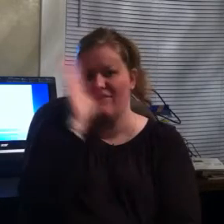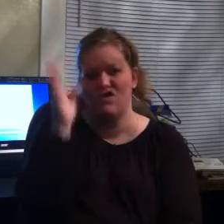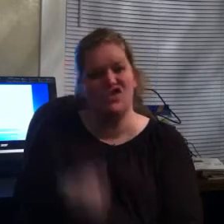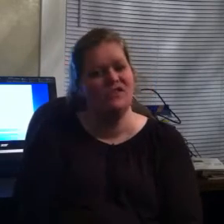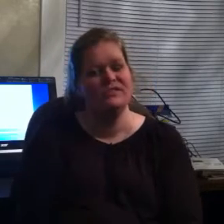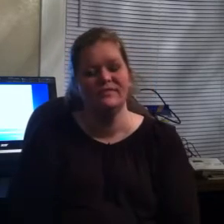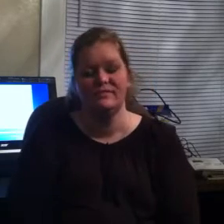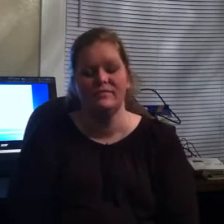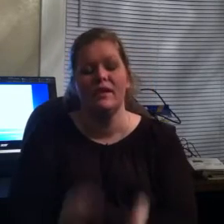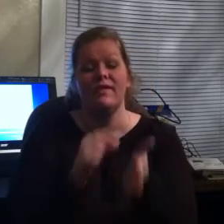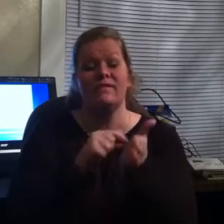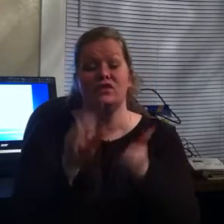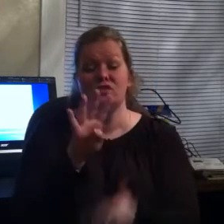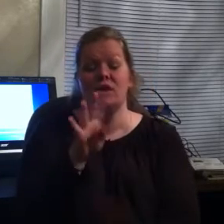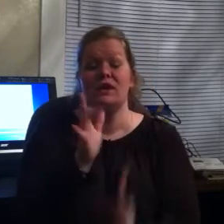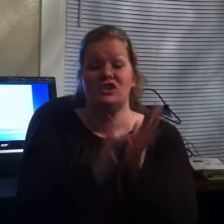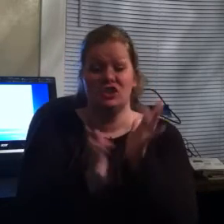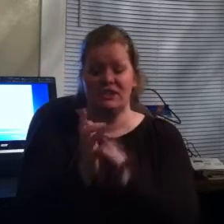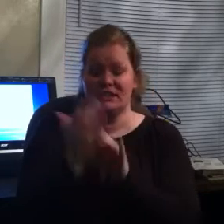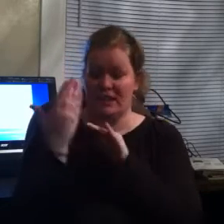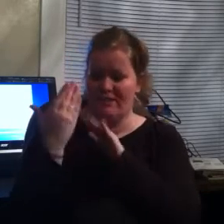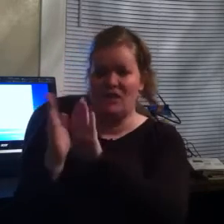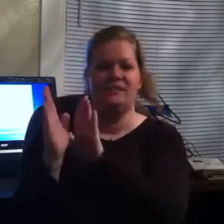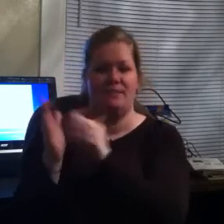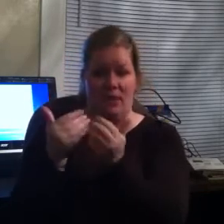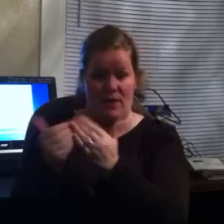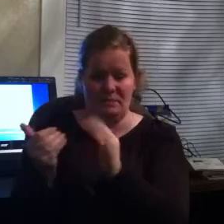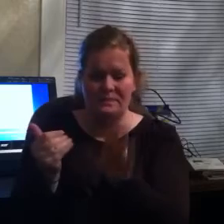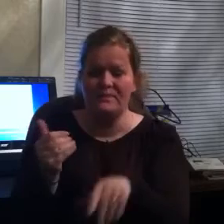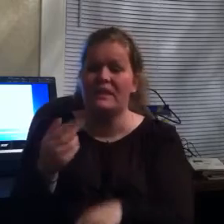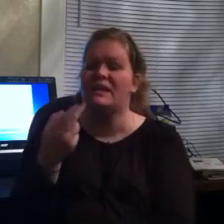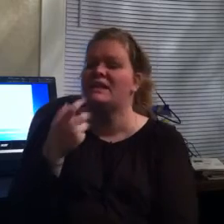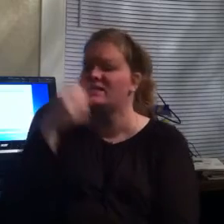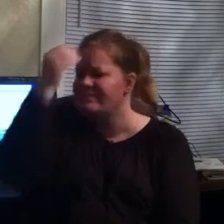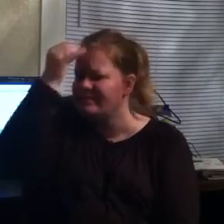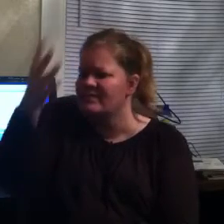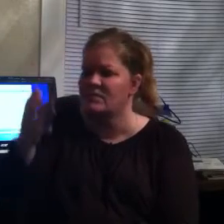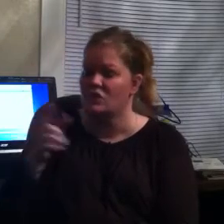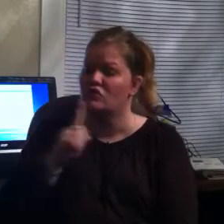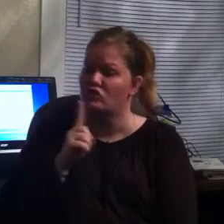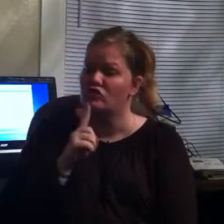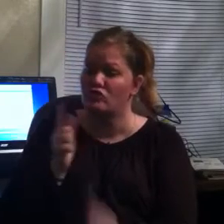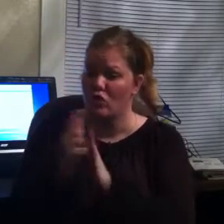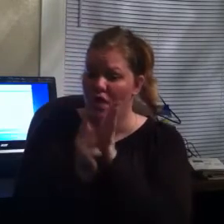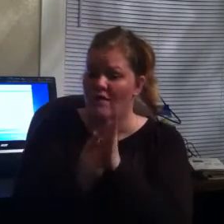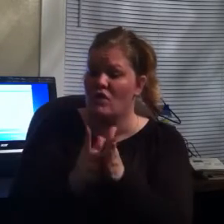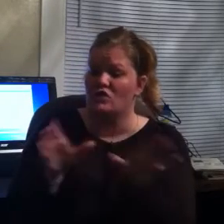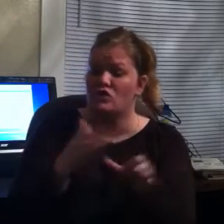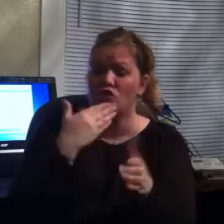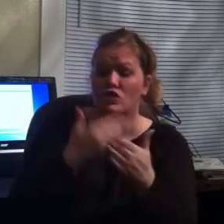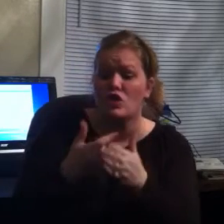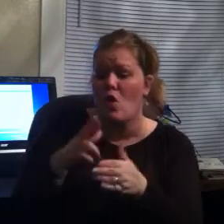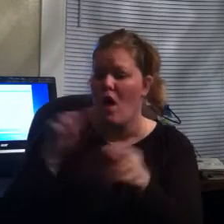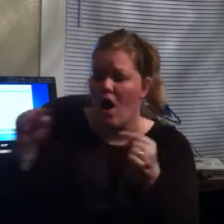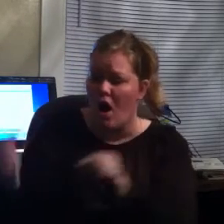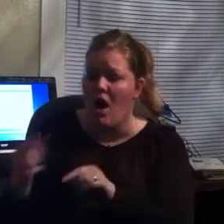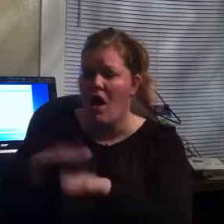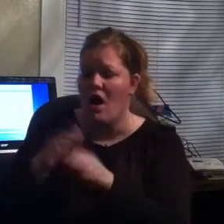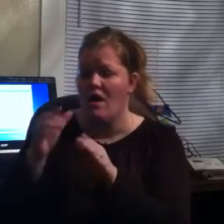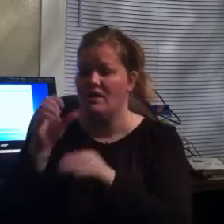Verse 4. Jesus confronts them anyway. He said to them, is it lawful on the Sabbath to do good or to do harm, to save life or kill? And I